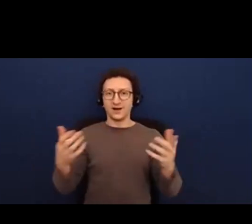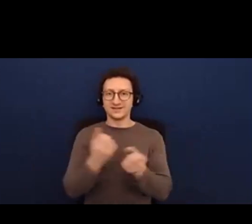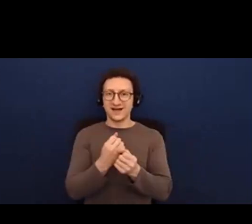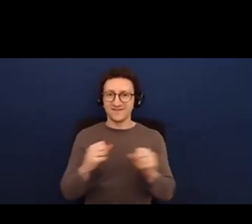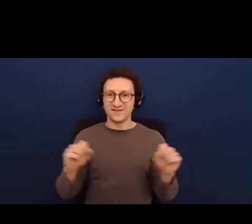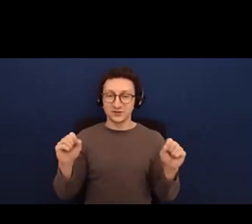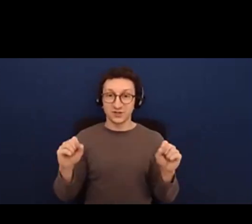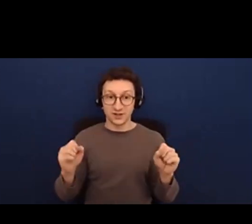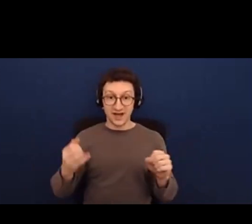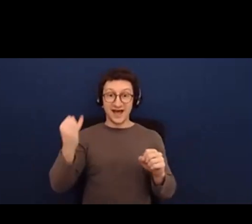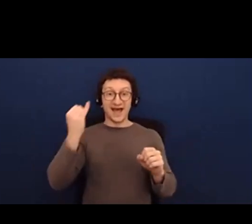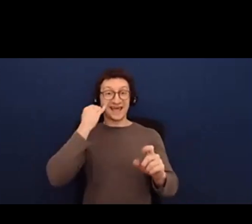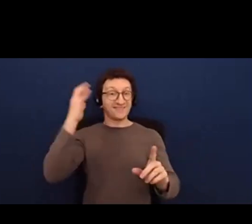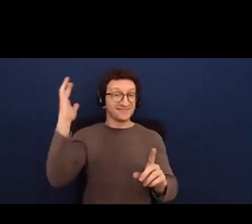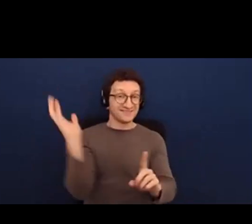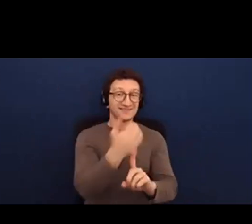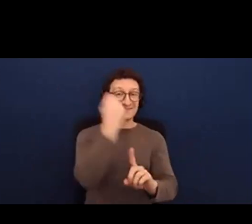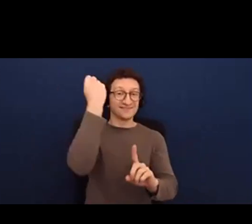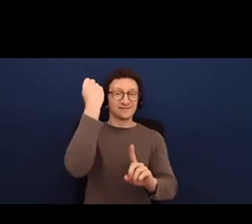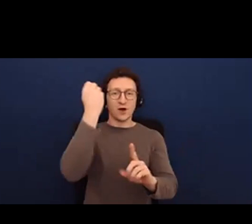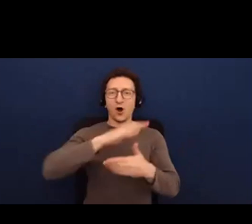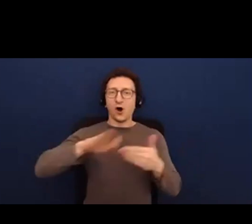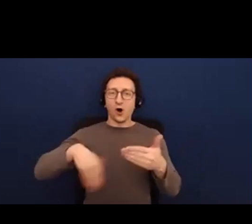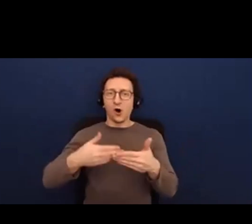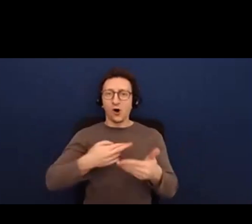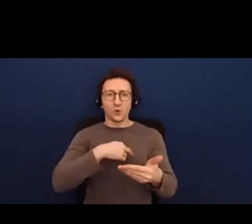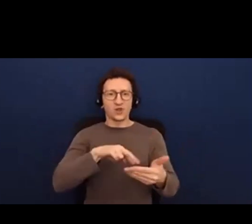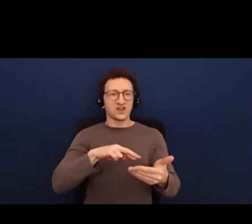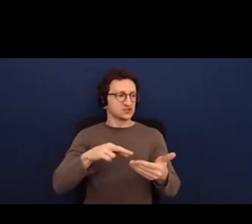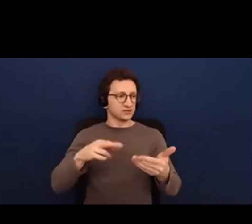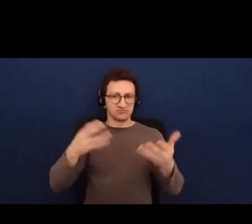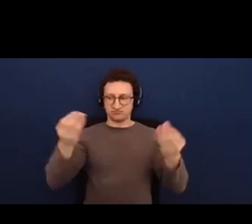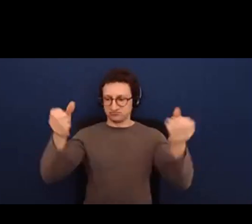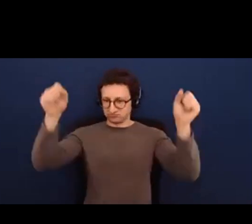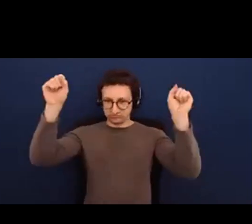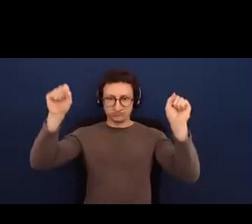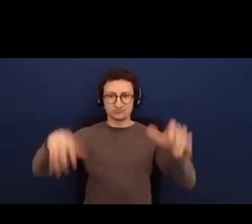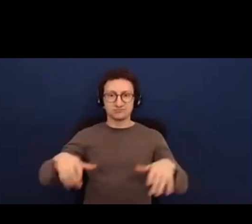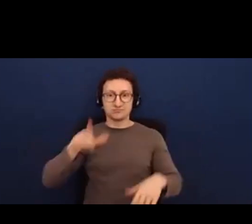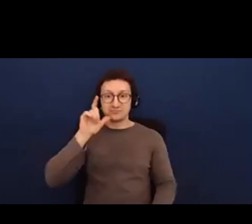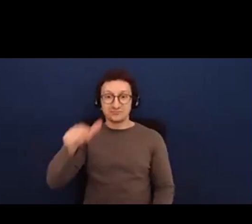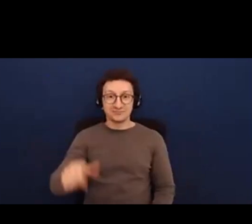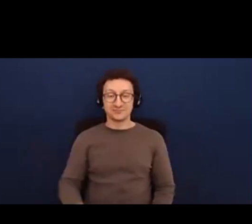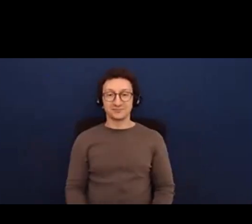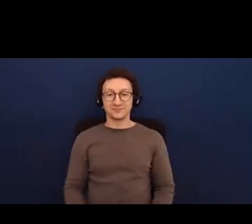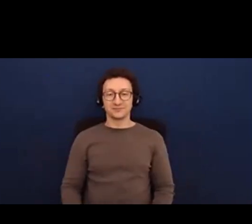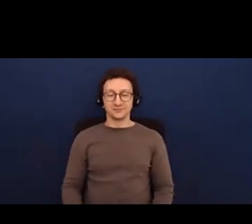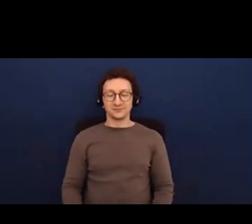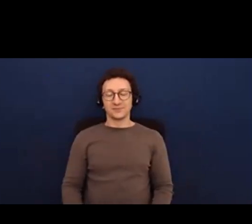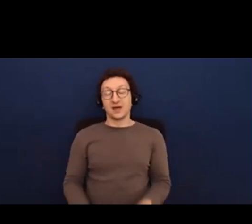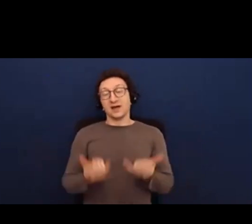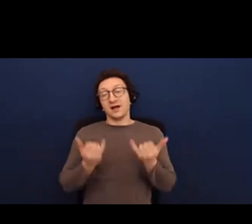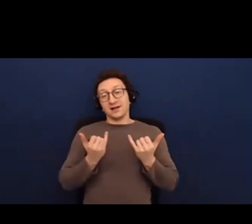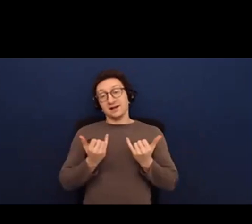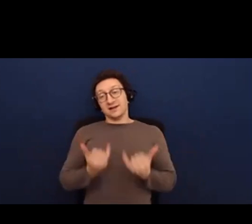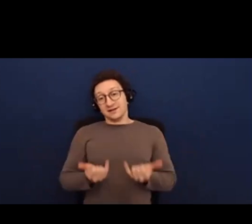different ways in different periods. And in modern times, it's defined in